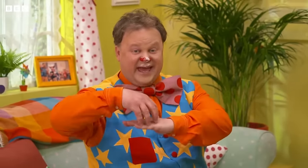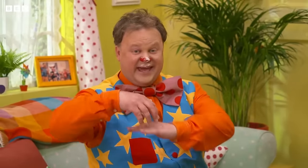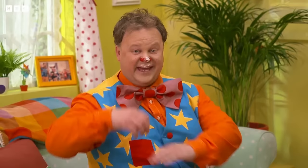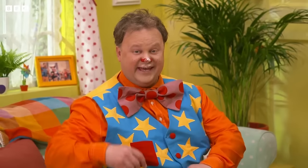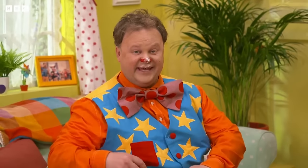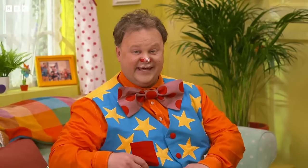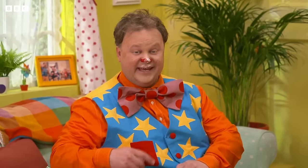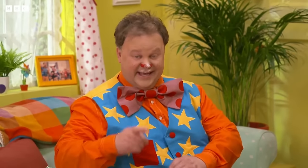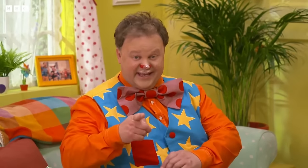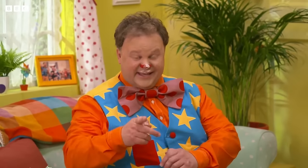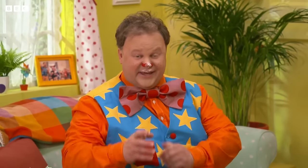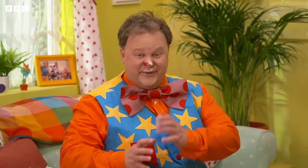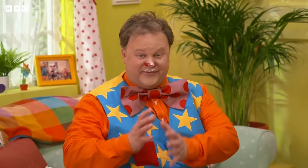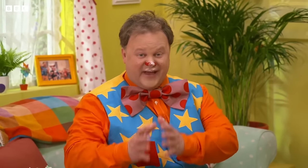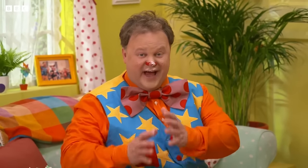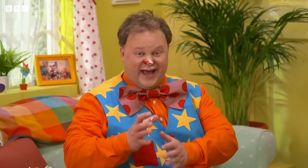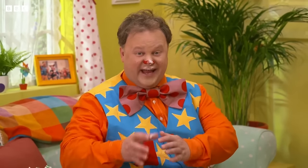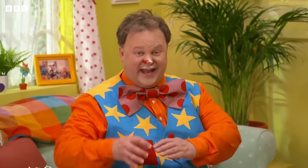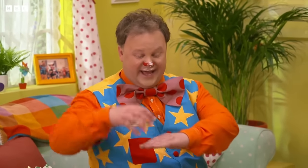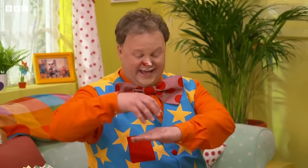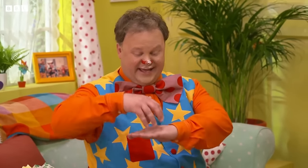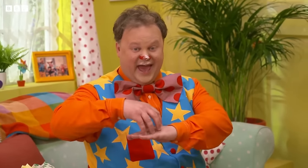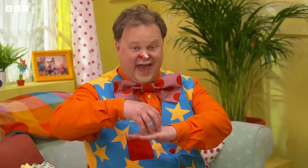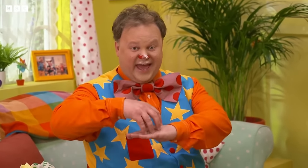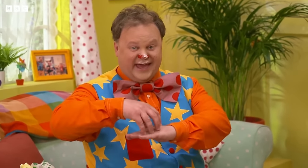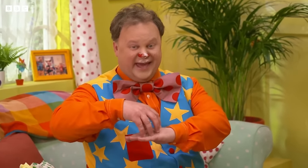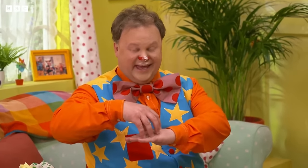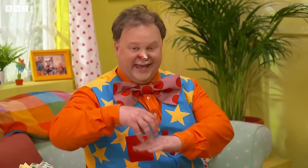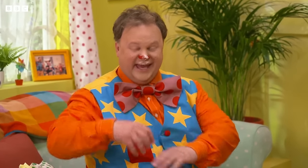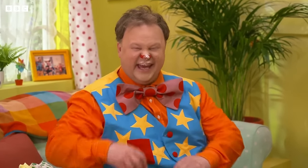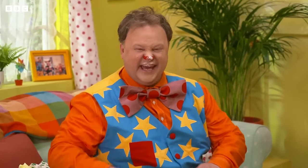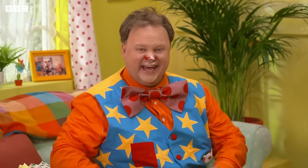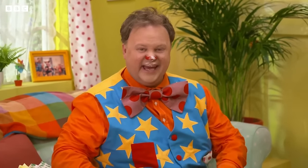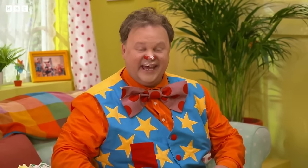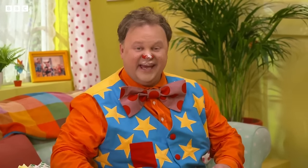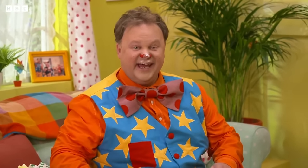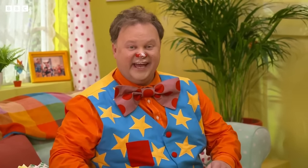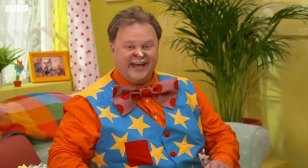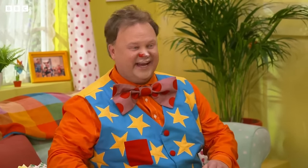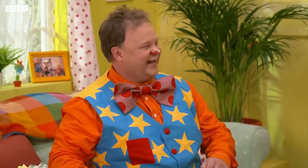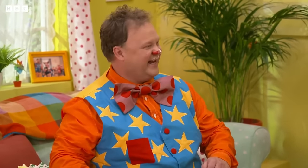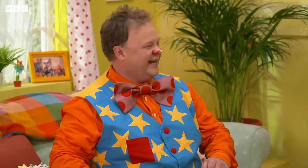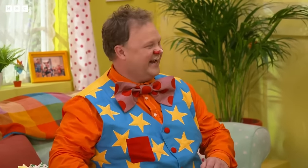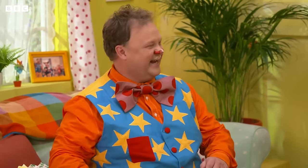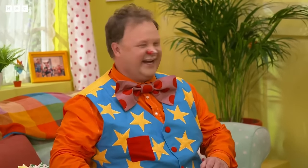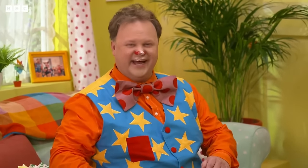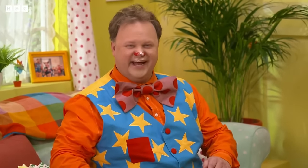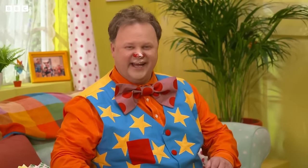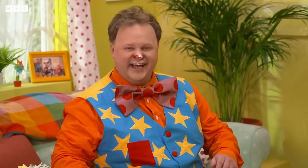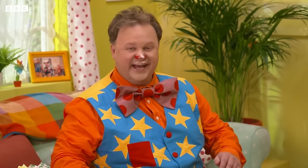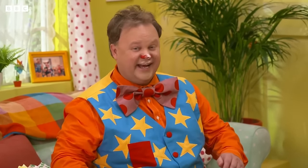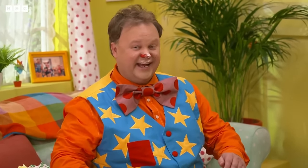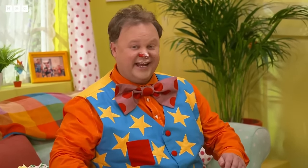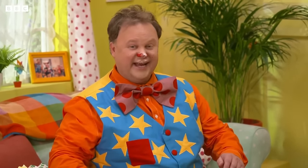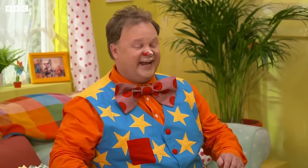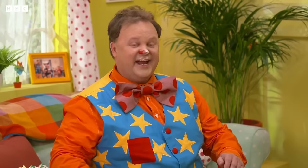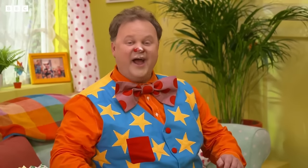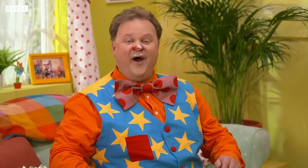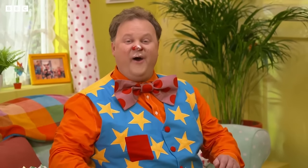Cake. You sign cake. Thank you, Mr. Tumble. You're our friend.